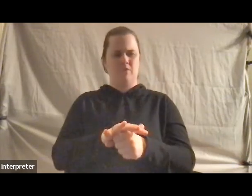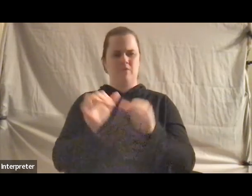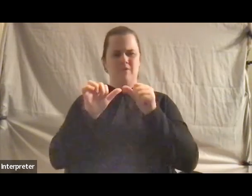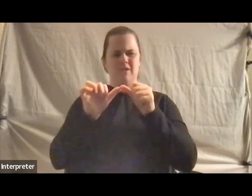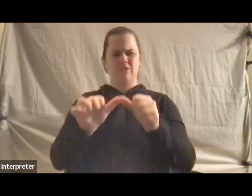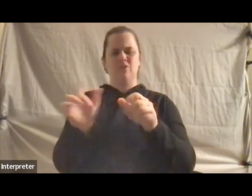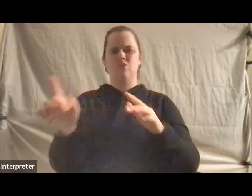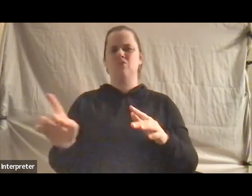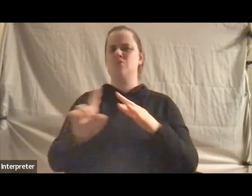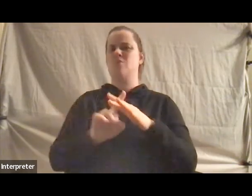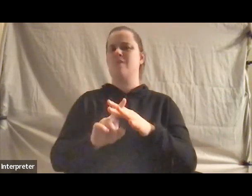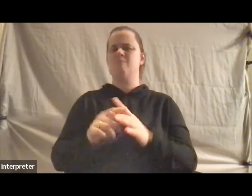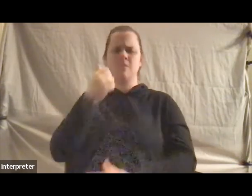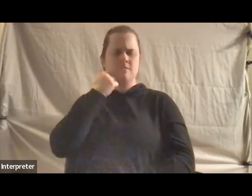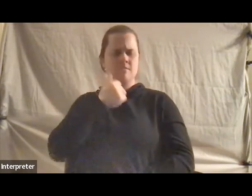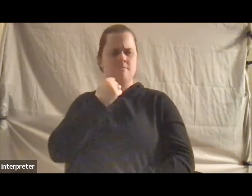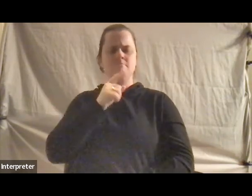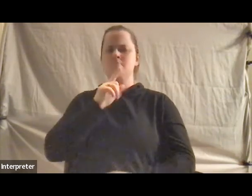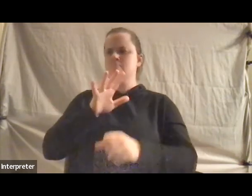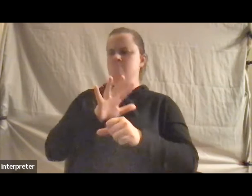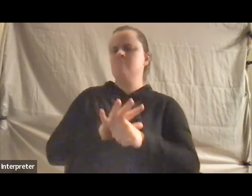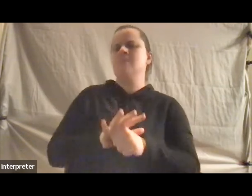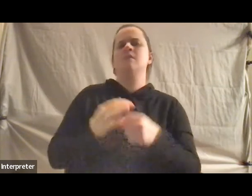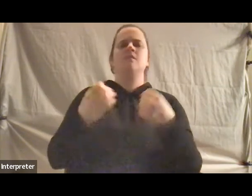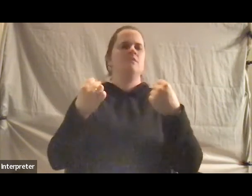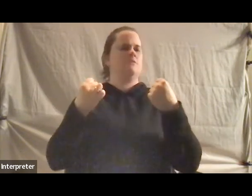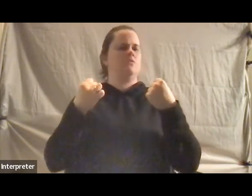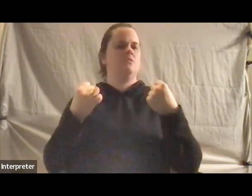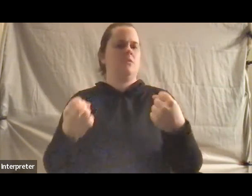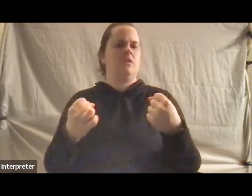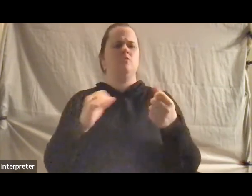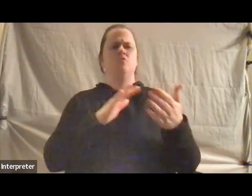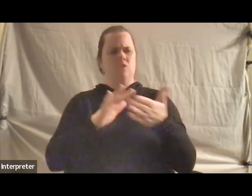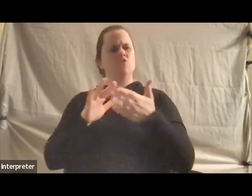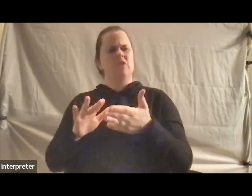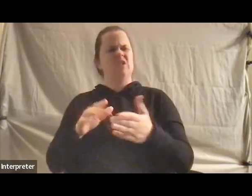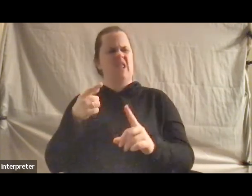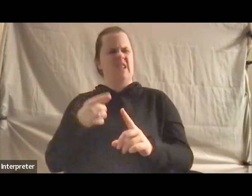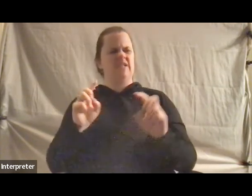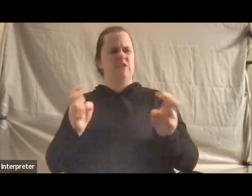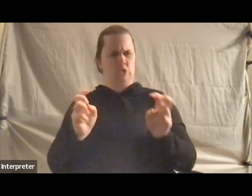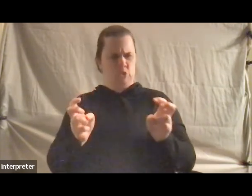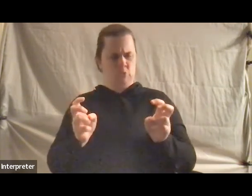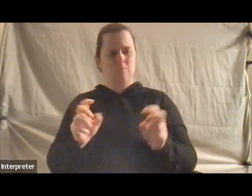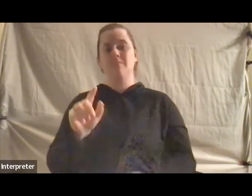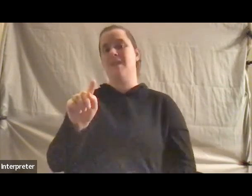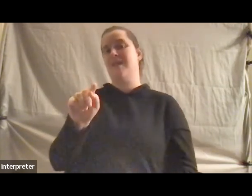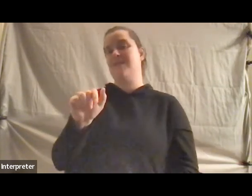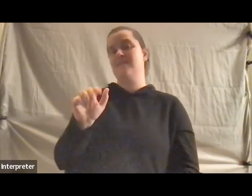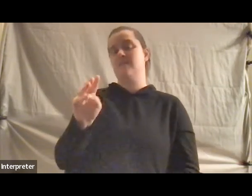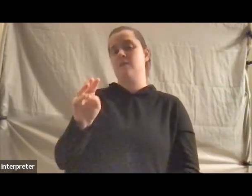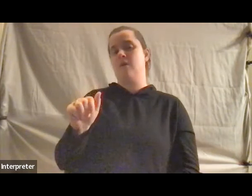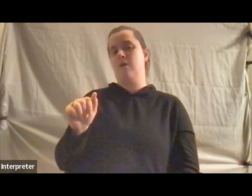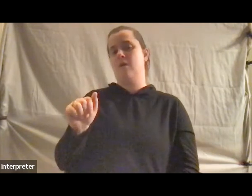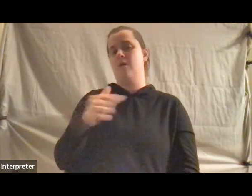daily, committed with the strength needed to address these issues. And Tacoma, as